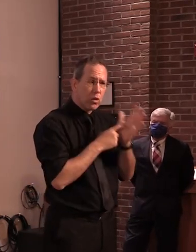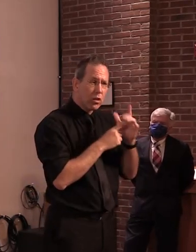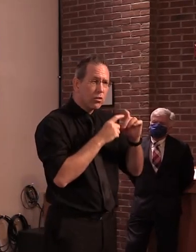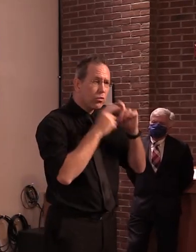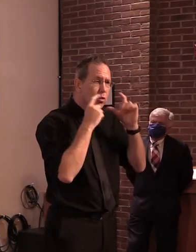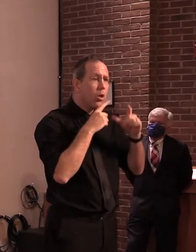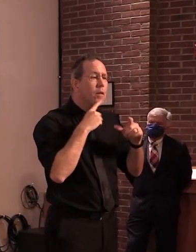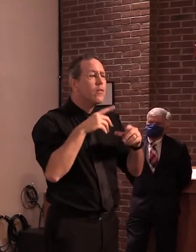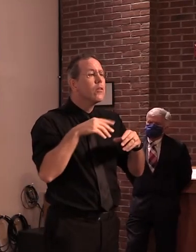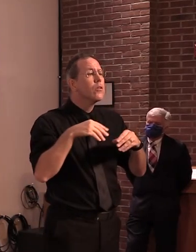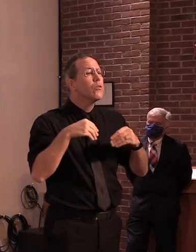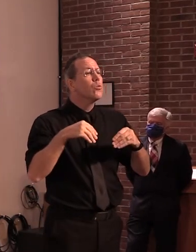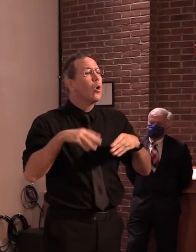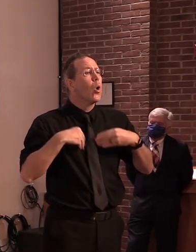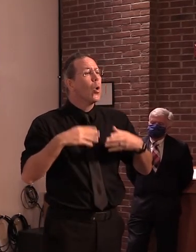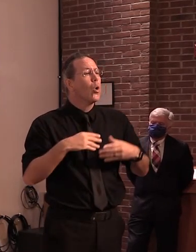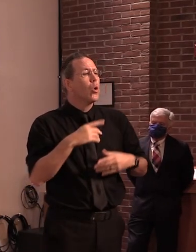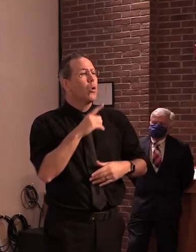That's right.